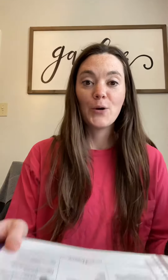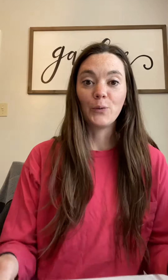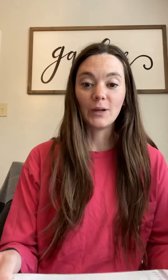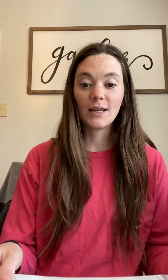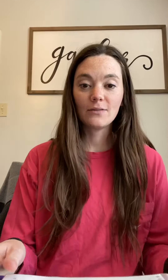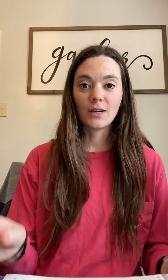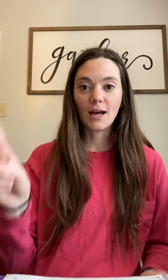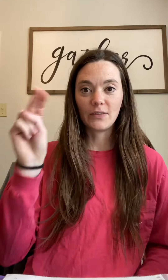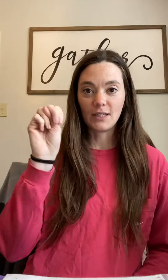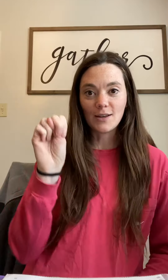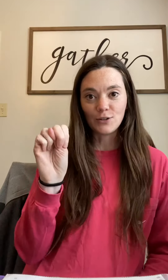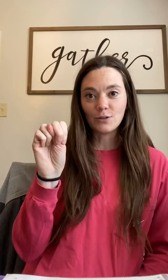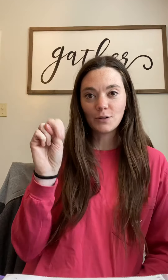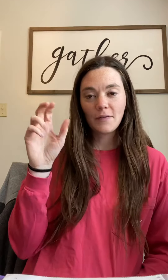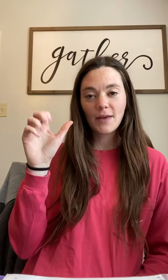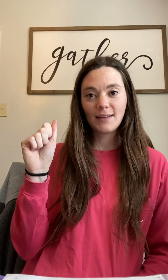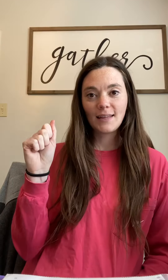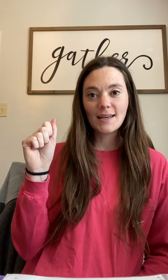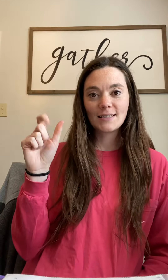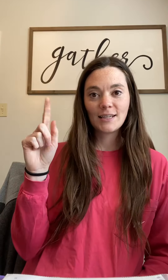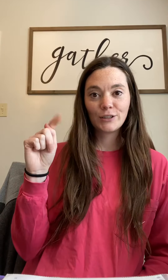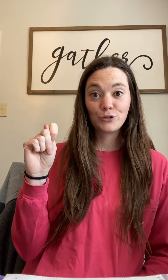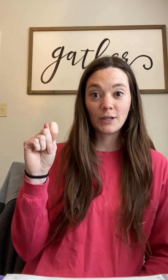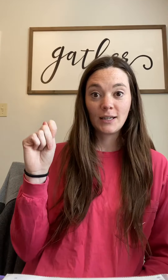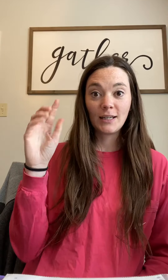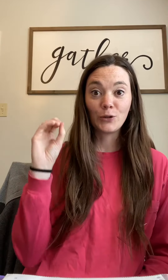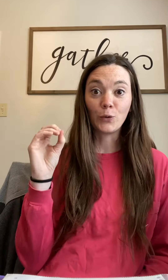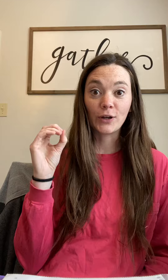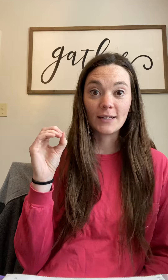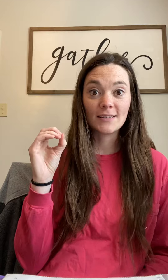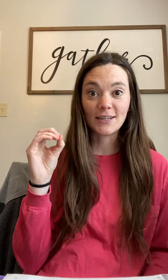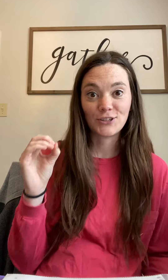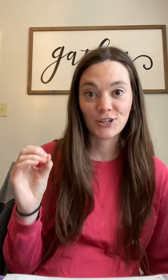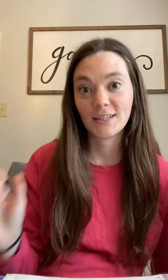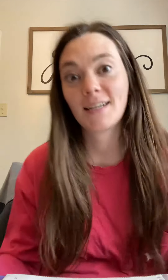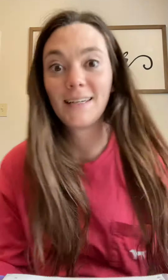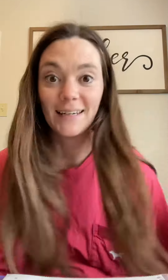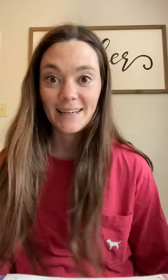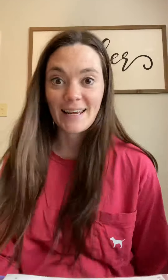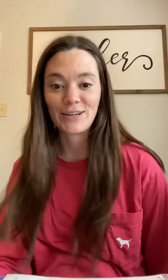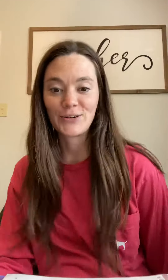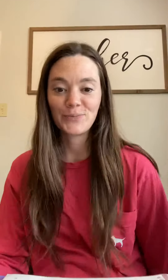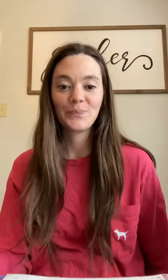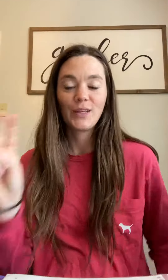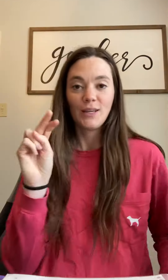We have got the North Atlantic Treaty Organization, NATO.